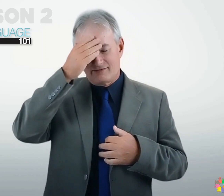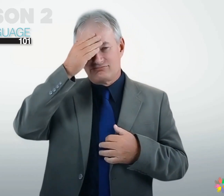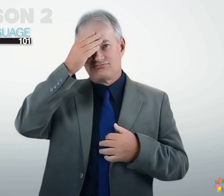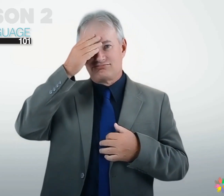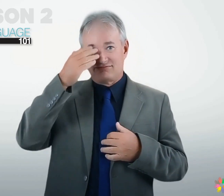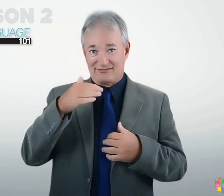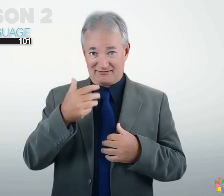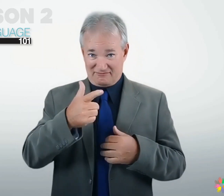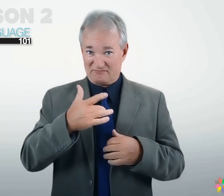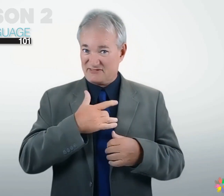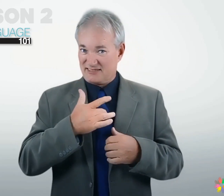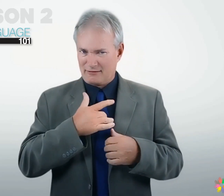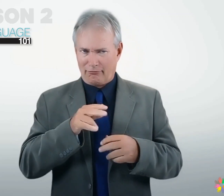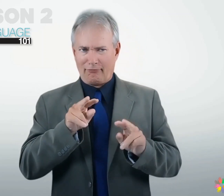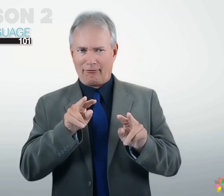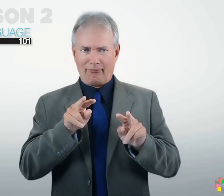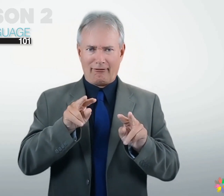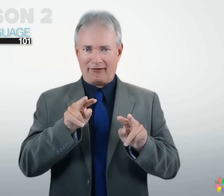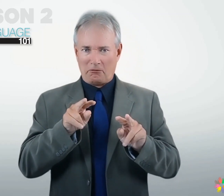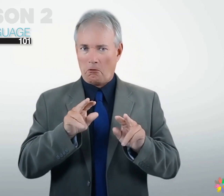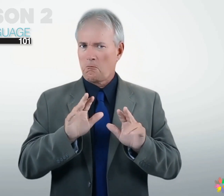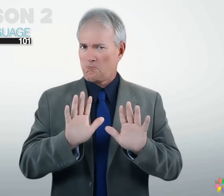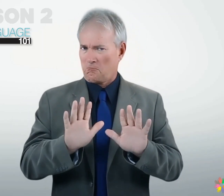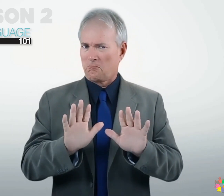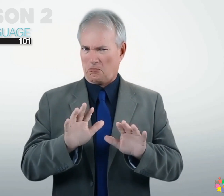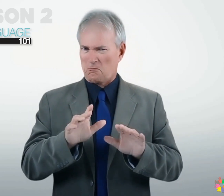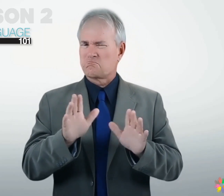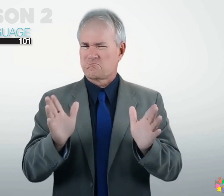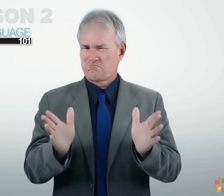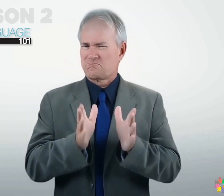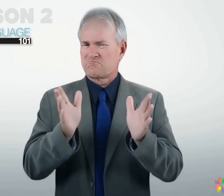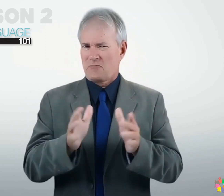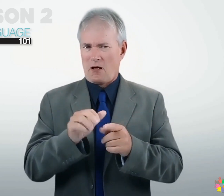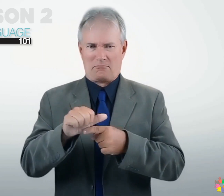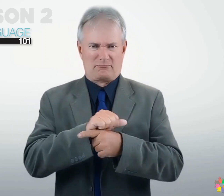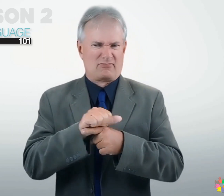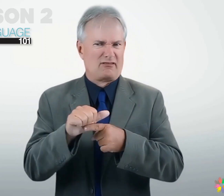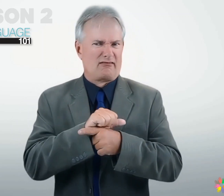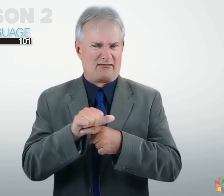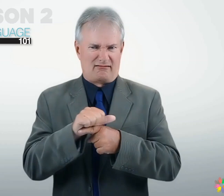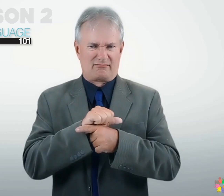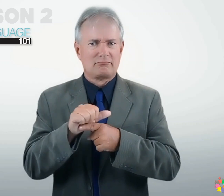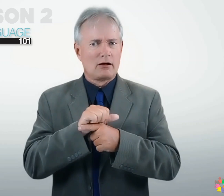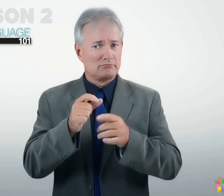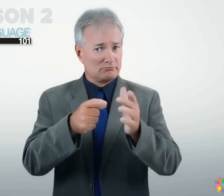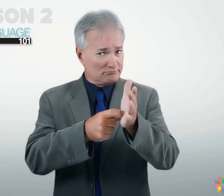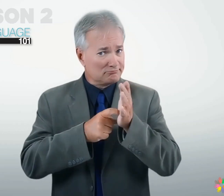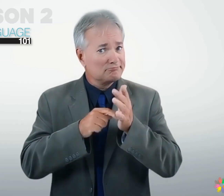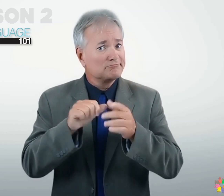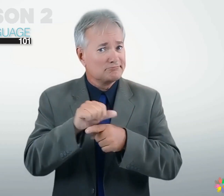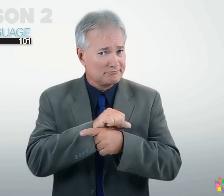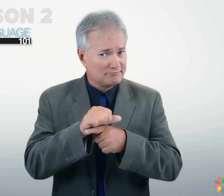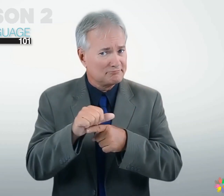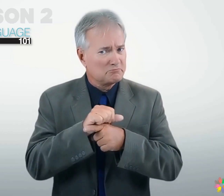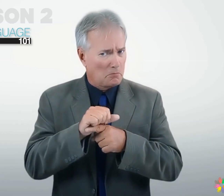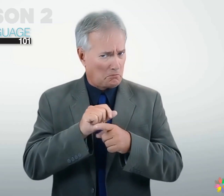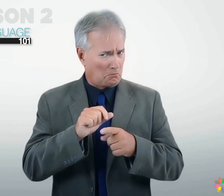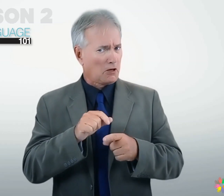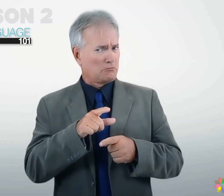Whew. You might feel a little bit overwhelmed, but don't worry. Keep at it. Keep practicing.